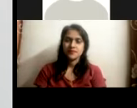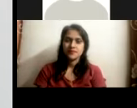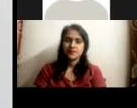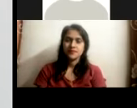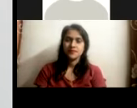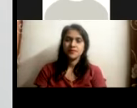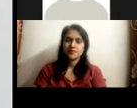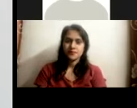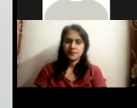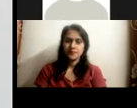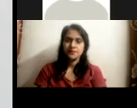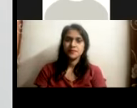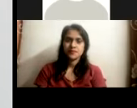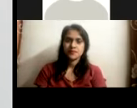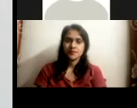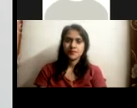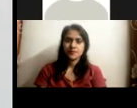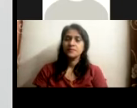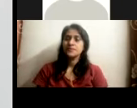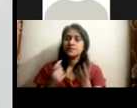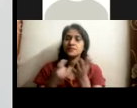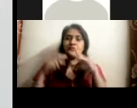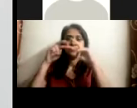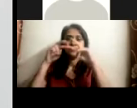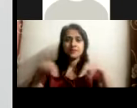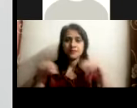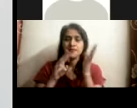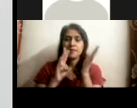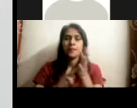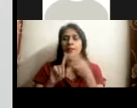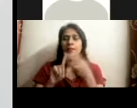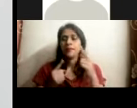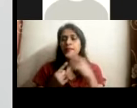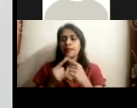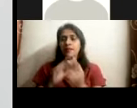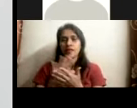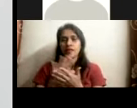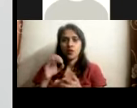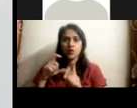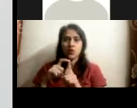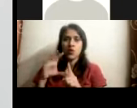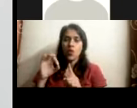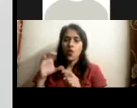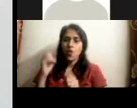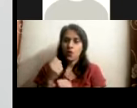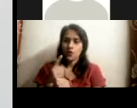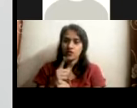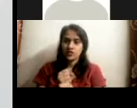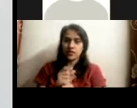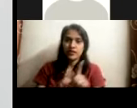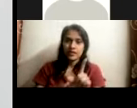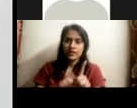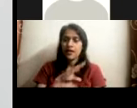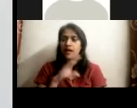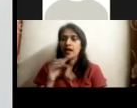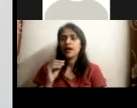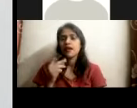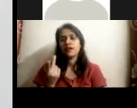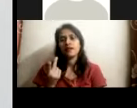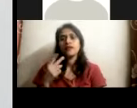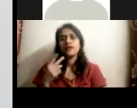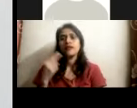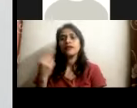So going into research methodology or design. So as I said, the methodology is a set of values,